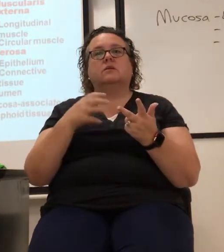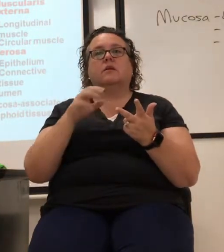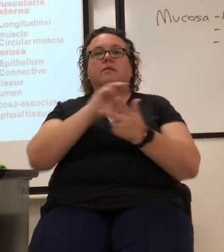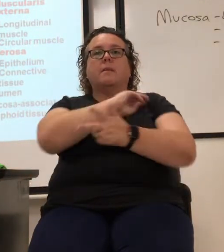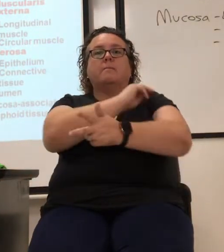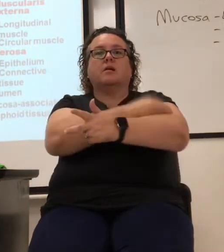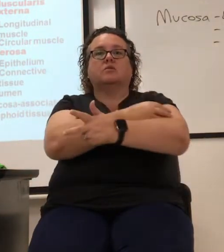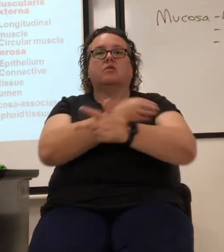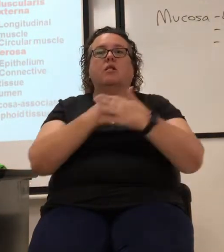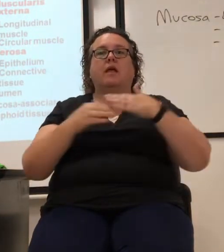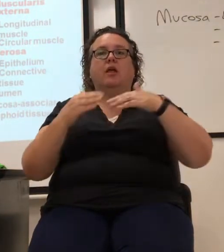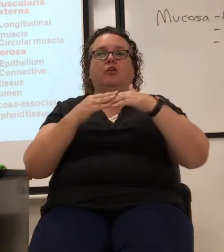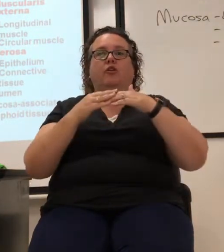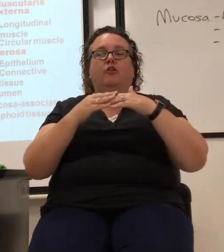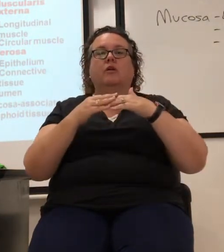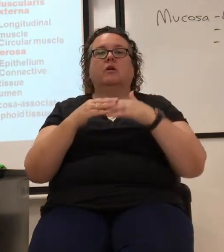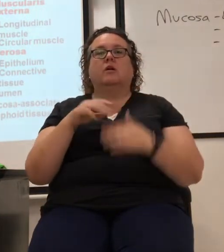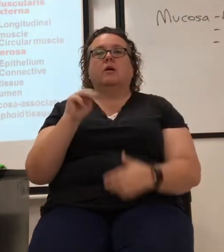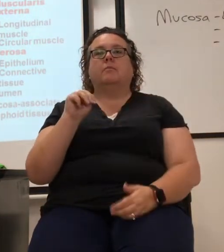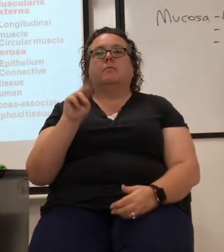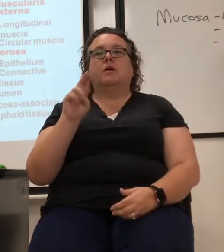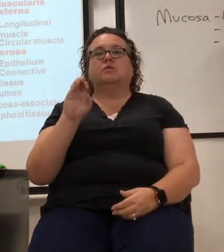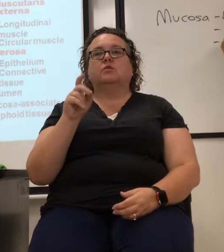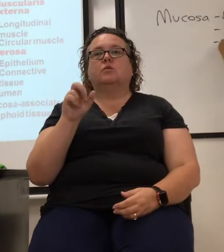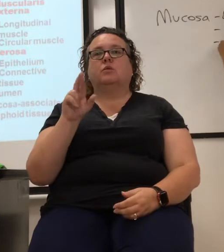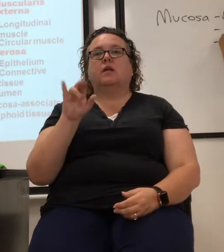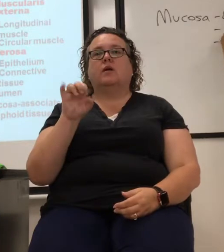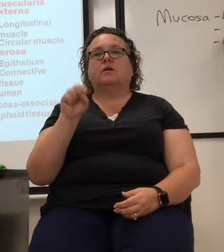muscle layer, muscularis mucosa.